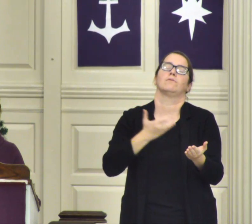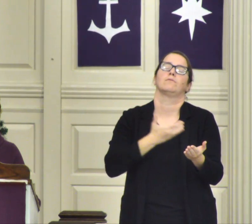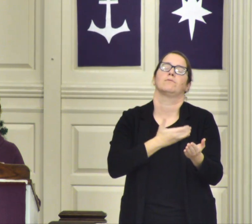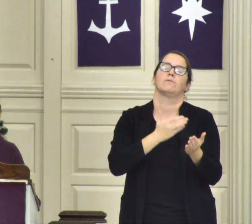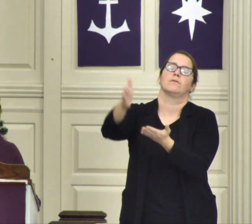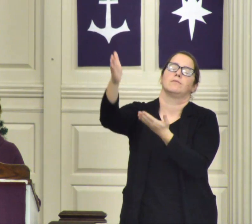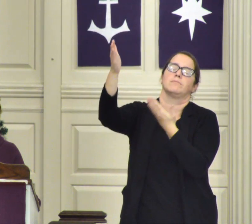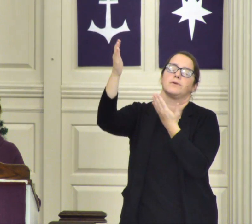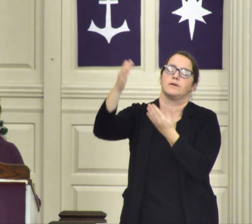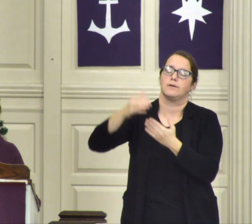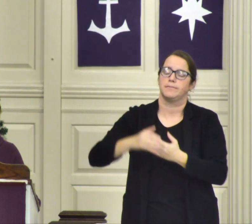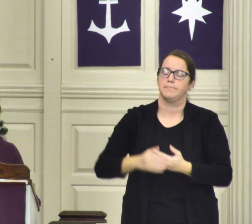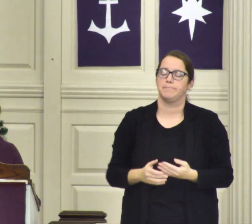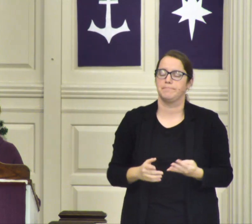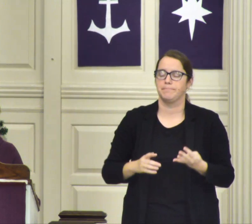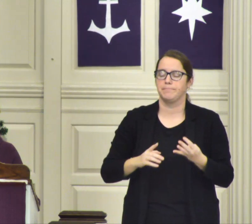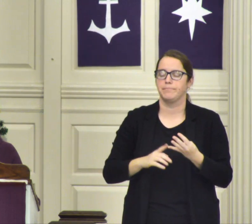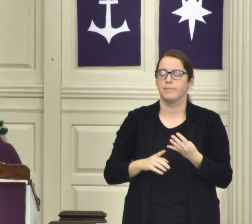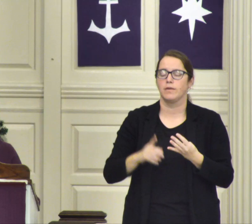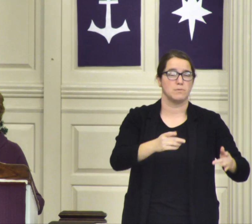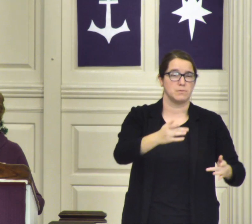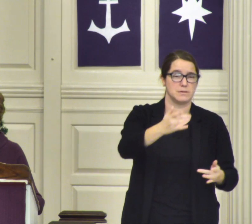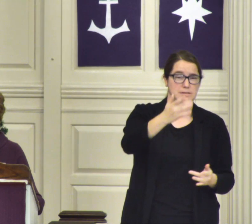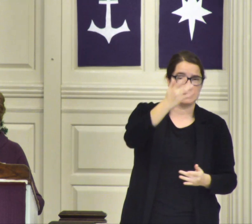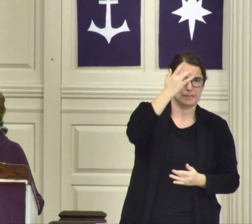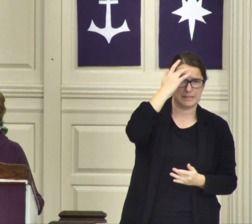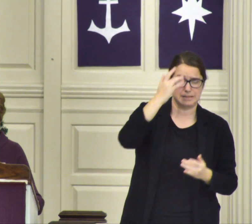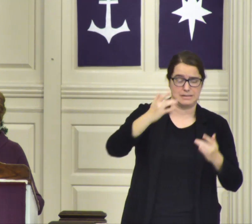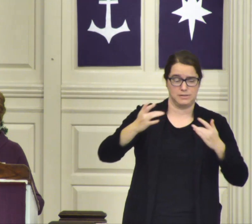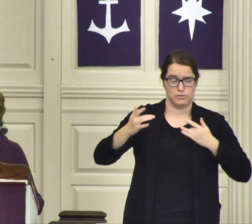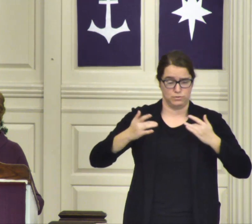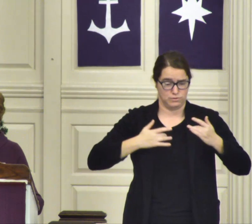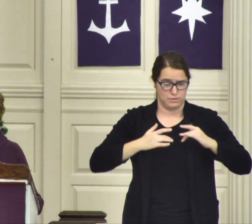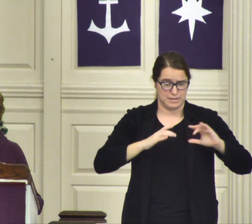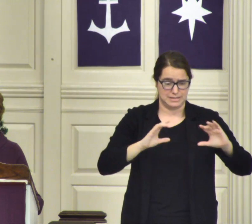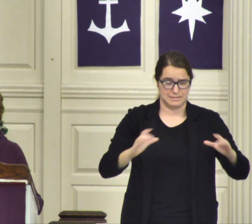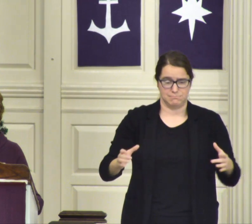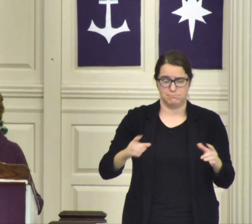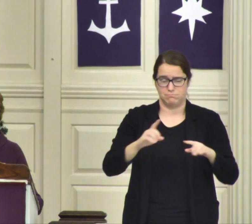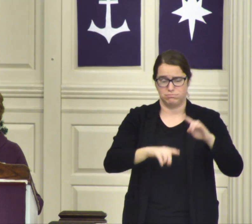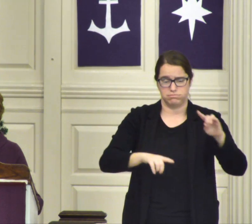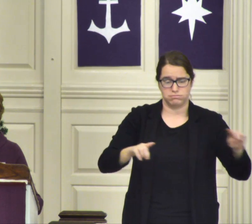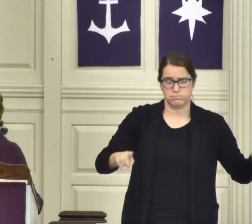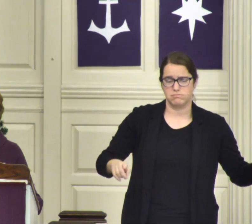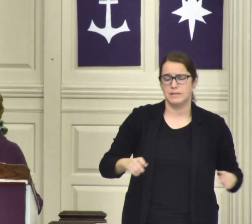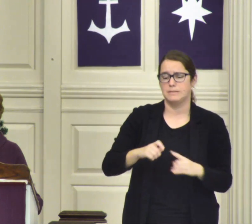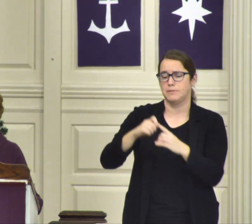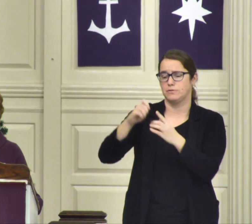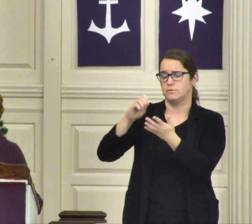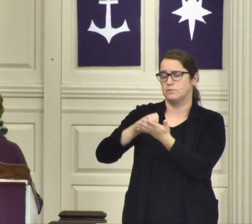For all who are sick and in distress in any way, especially those listed in the bulletin,